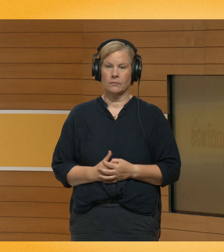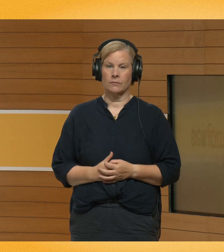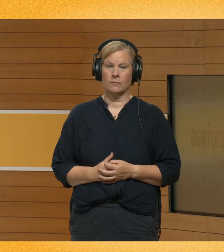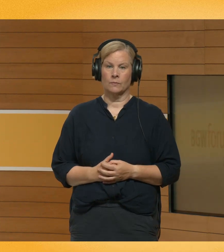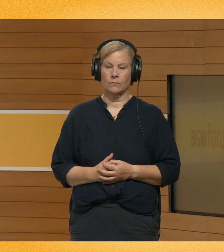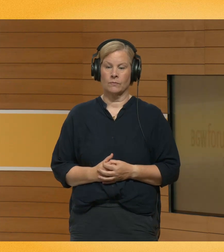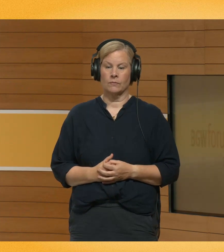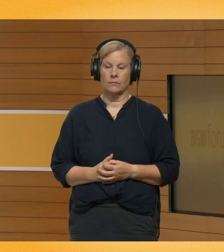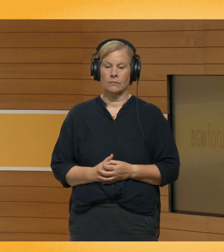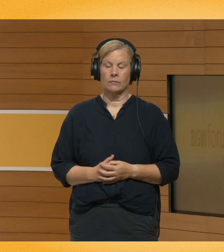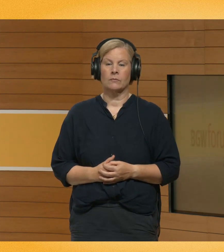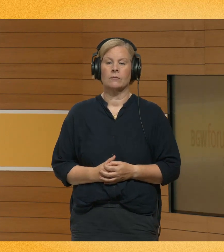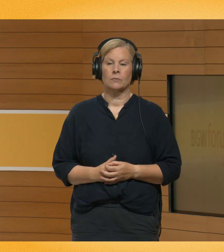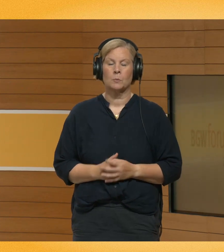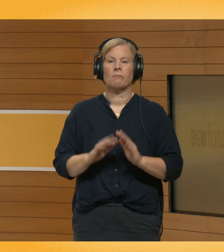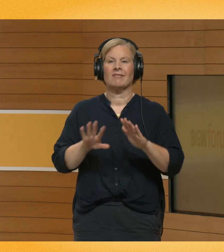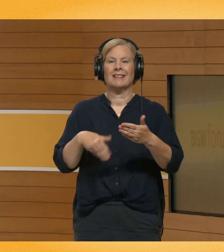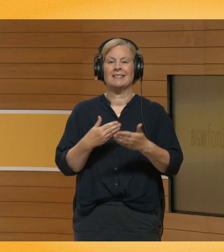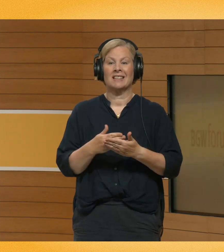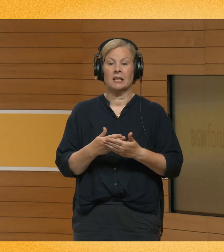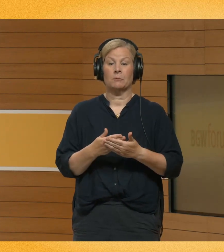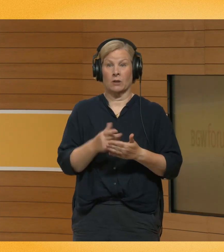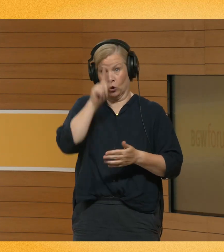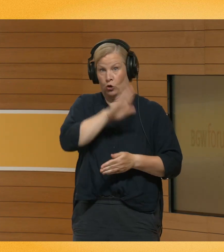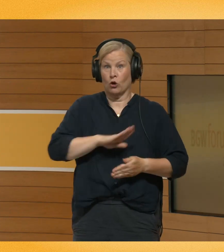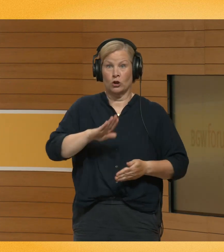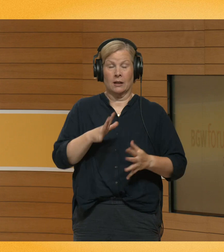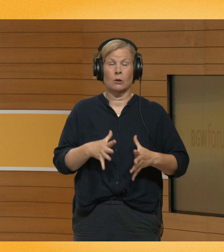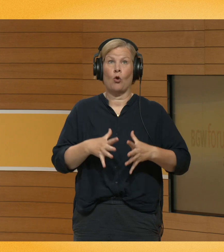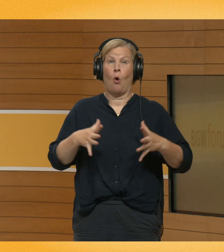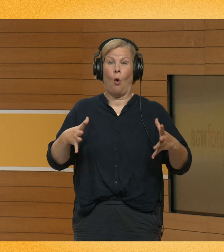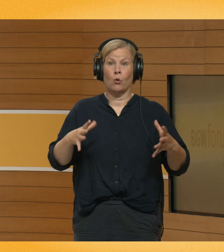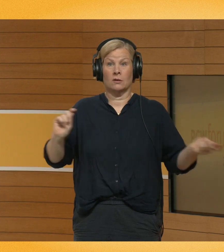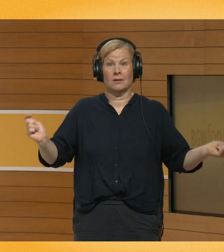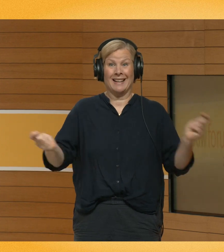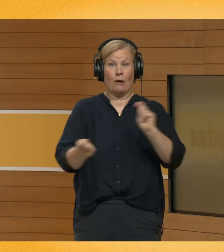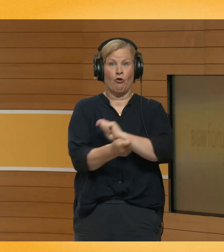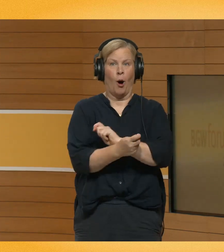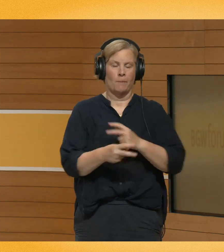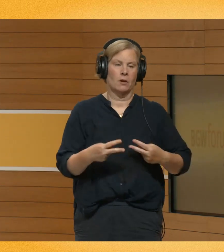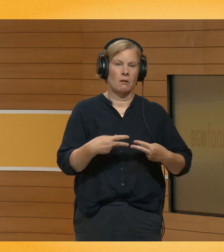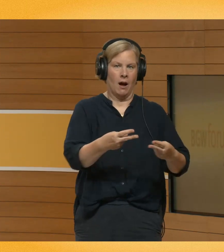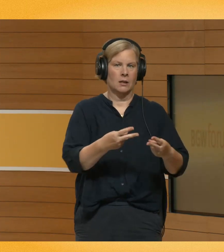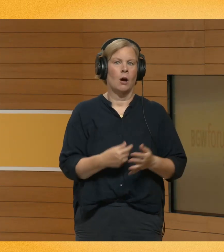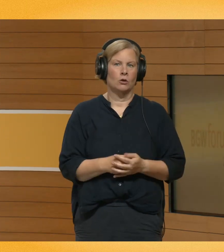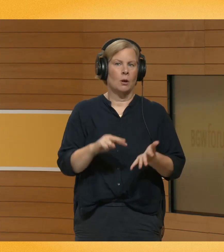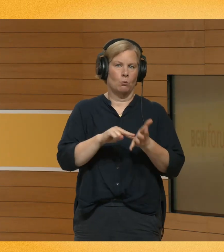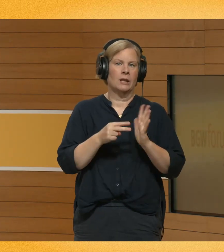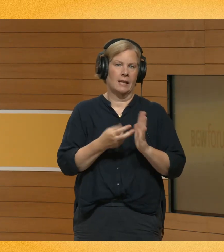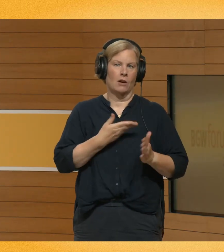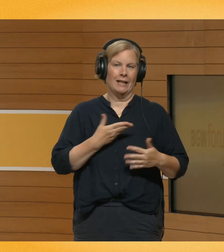Germany. And the question is, how might that interact with the magnet concept?